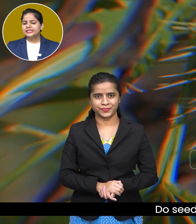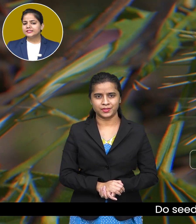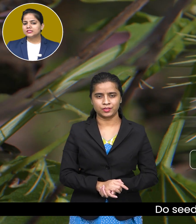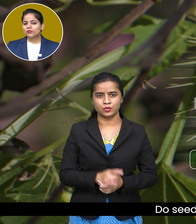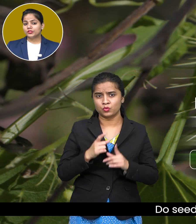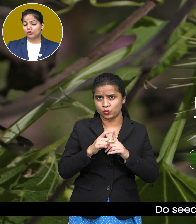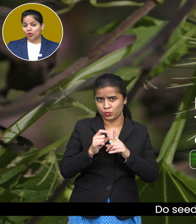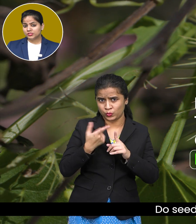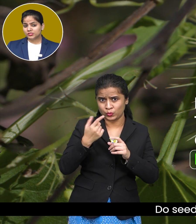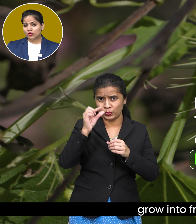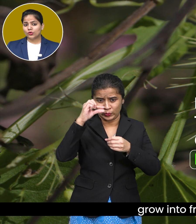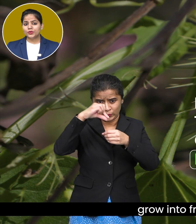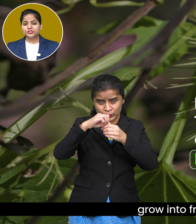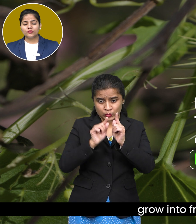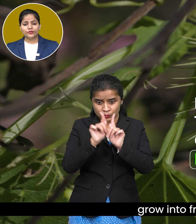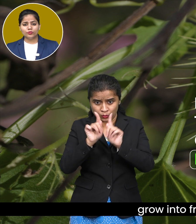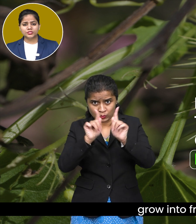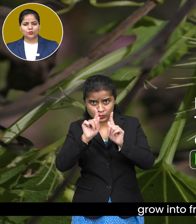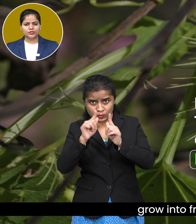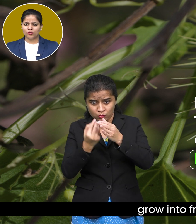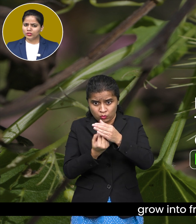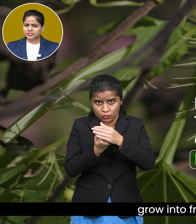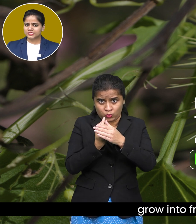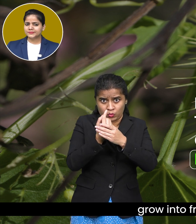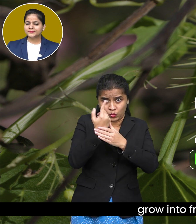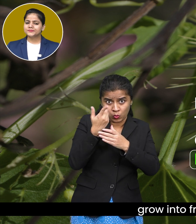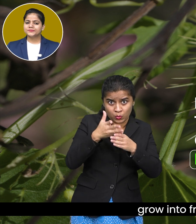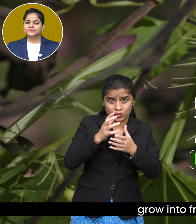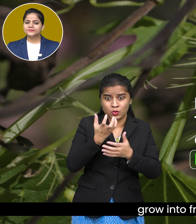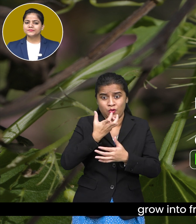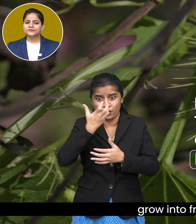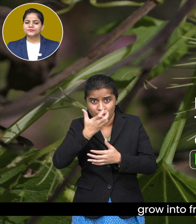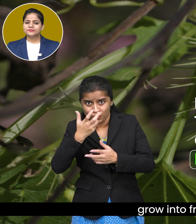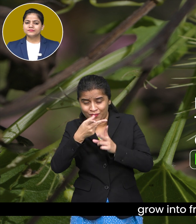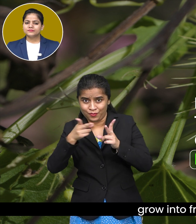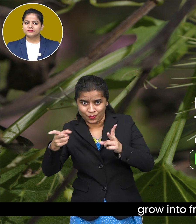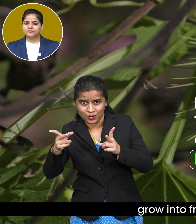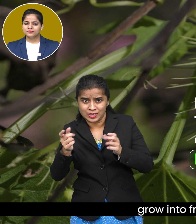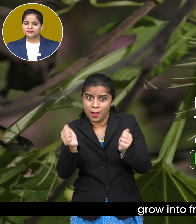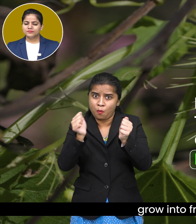Do seeds with thorns grow into fruits with thorns?